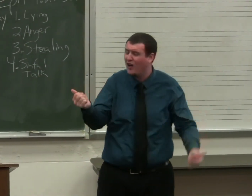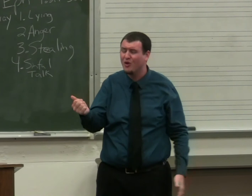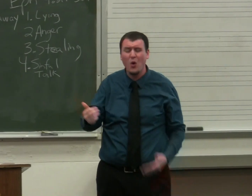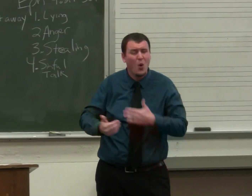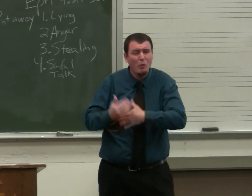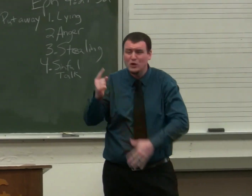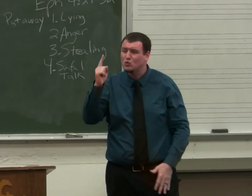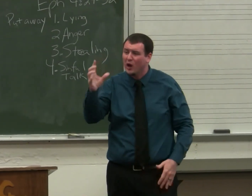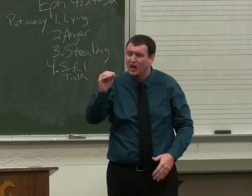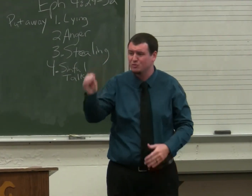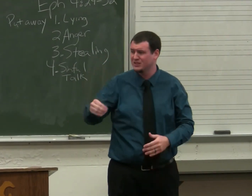Forgive.